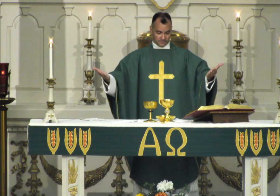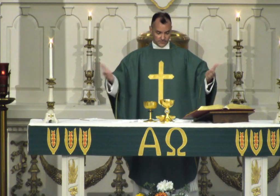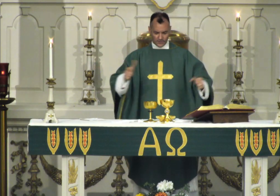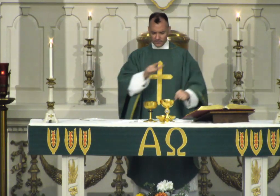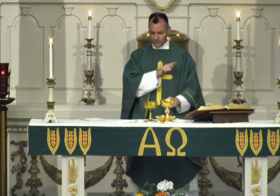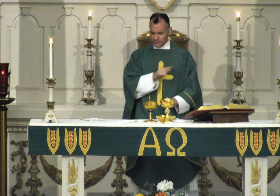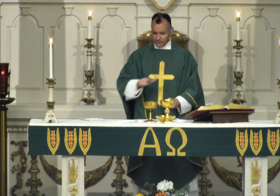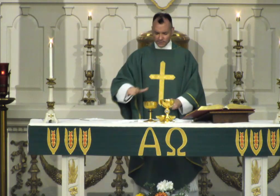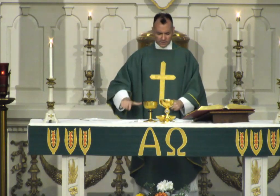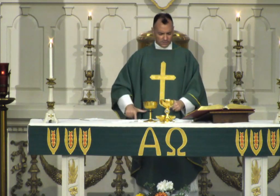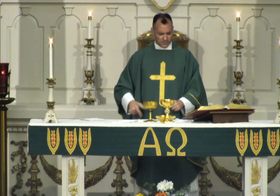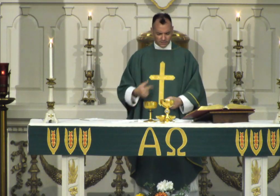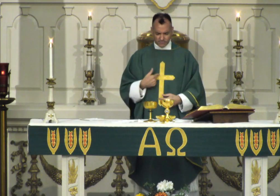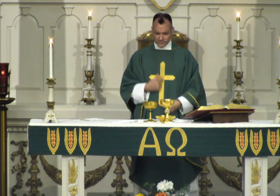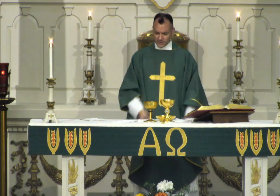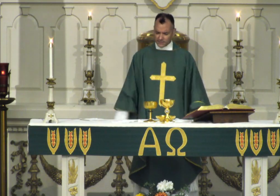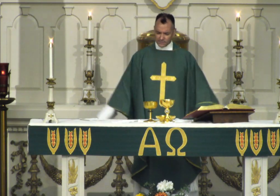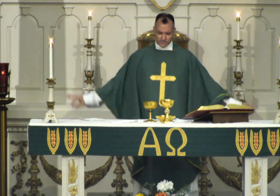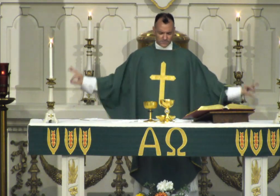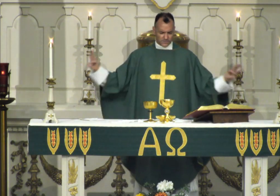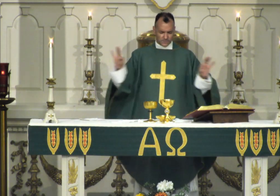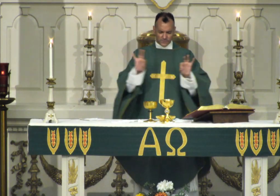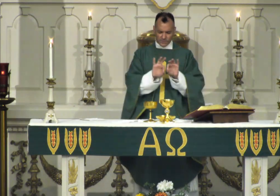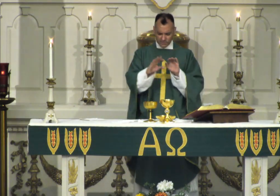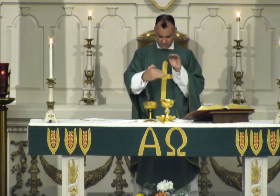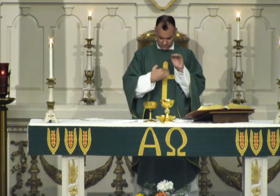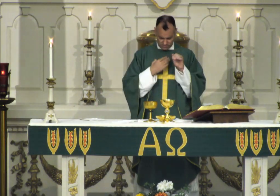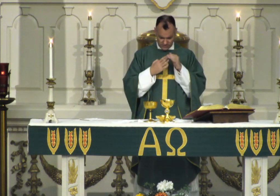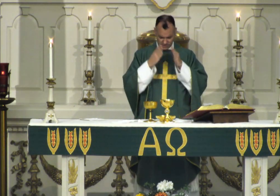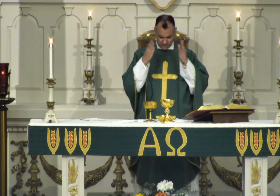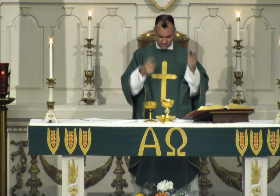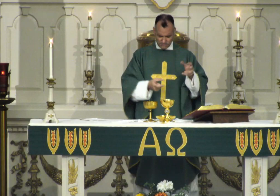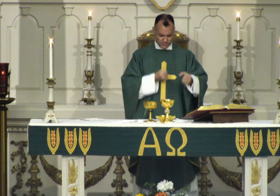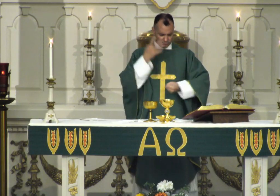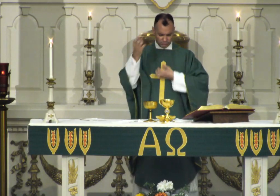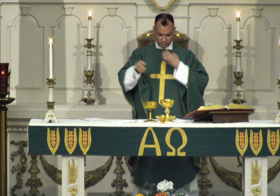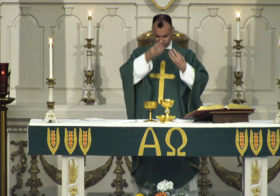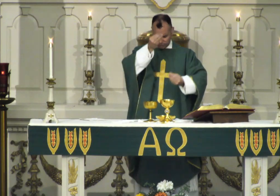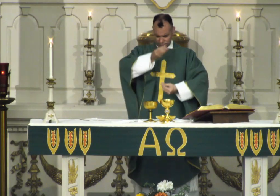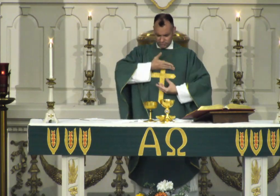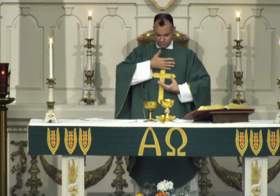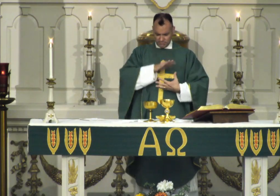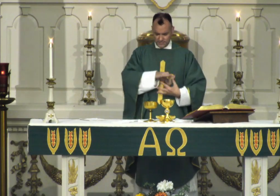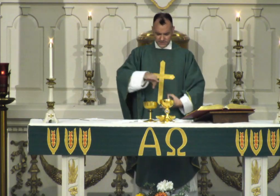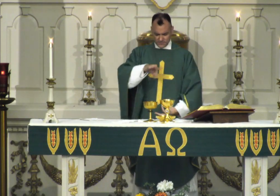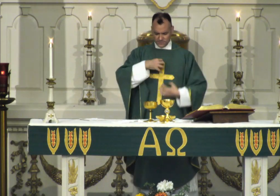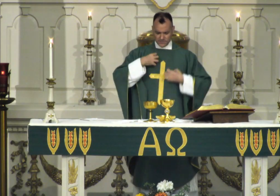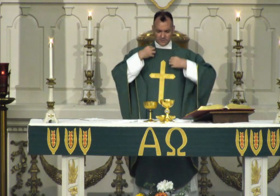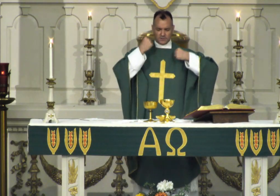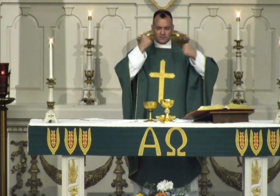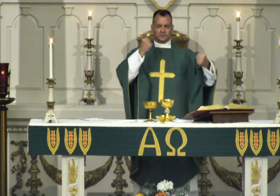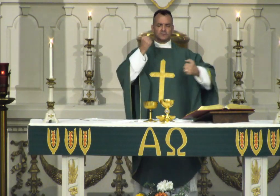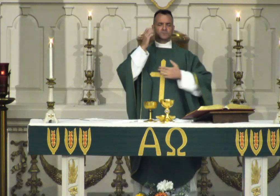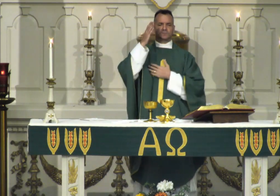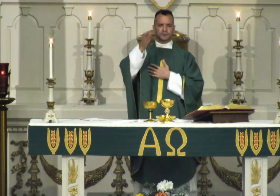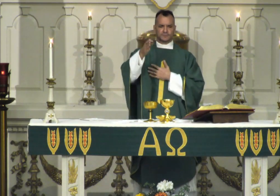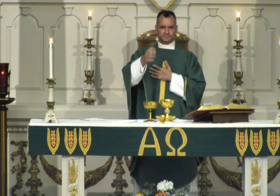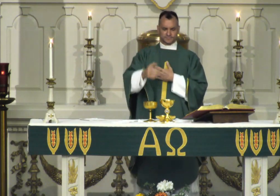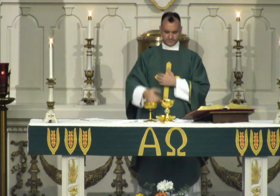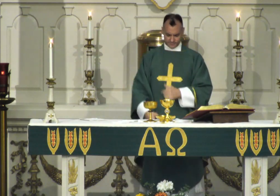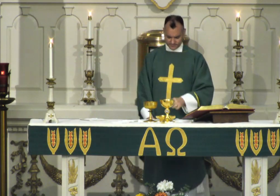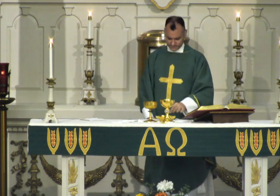Lamb. Lord, I am not worthy that you should enter under my roof, but only say the word, and my soul shall be healed.